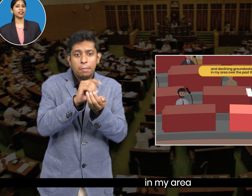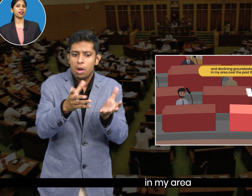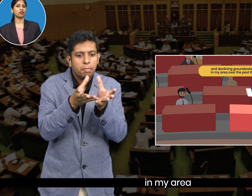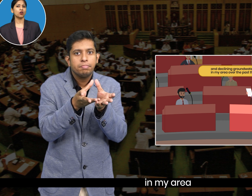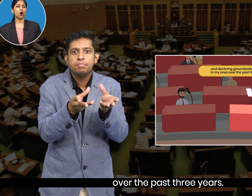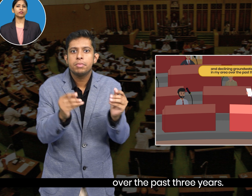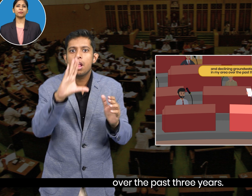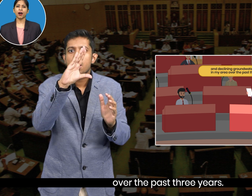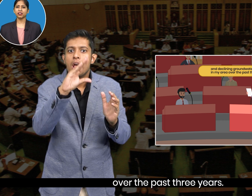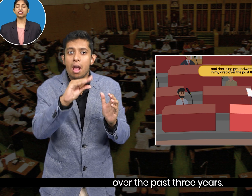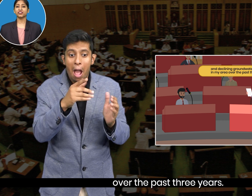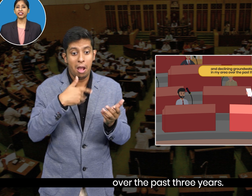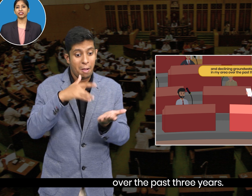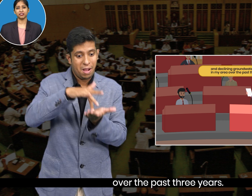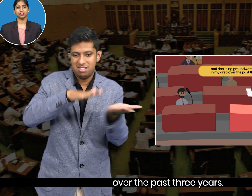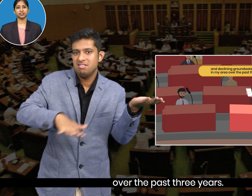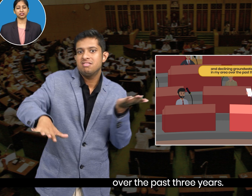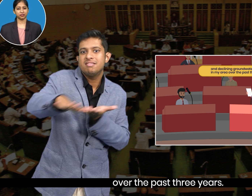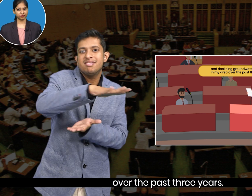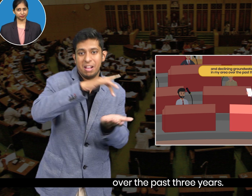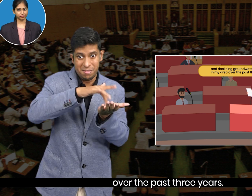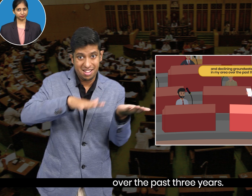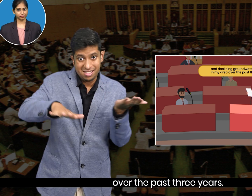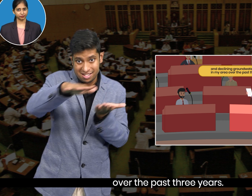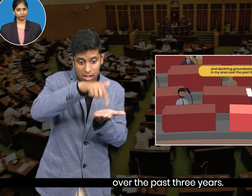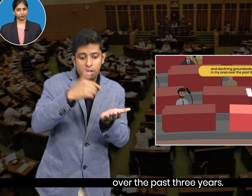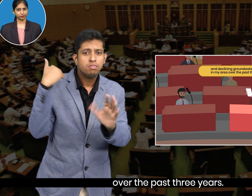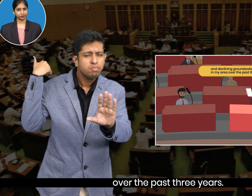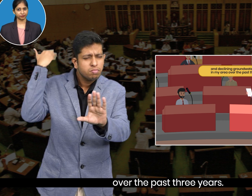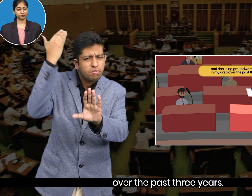my area over the past 3 years.